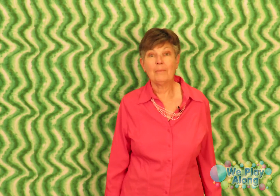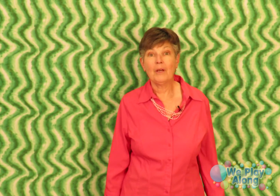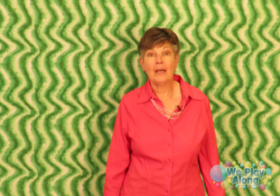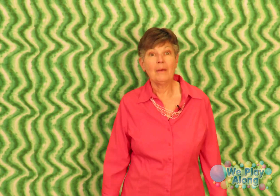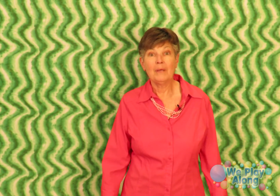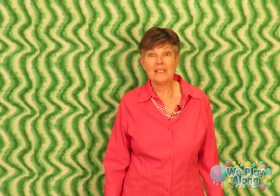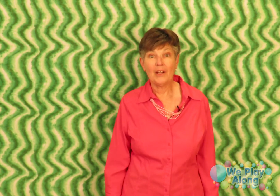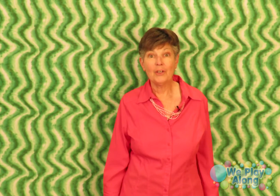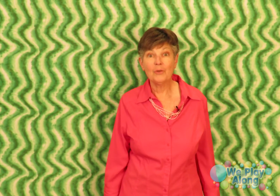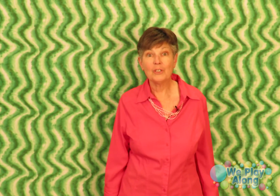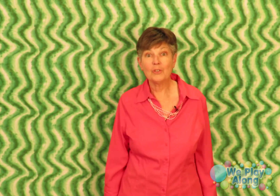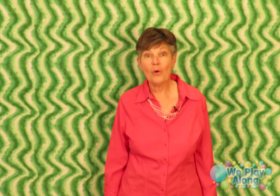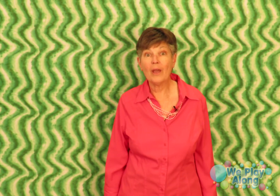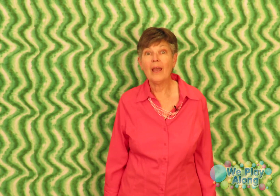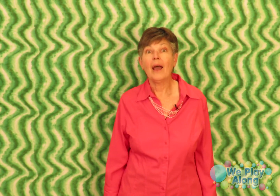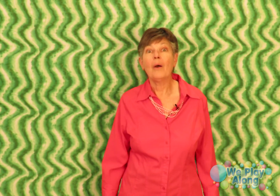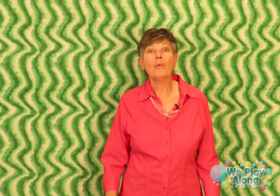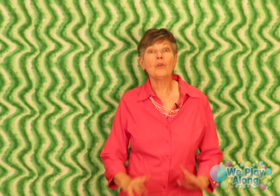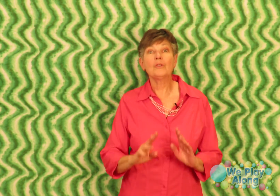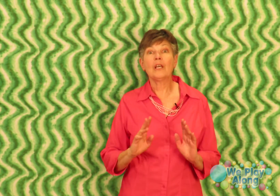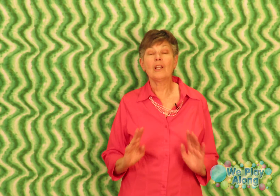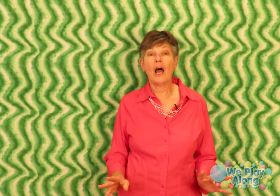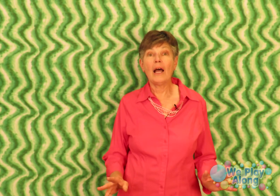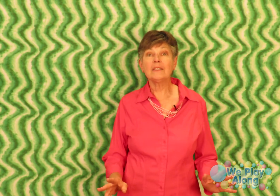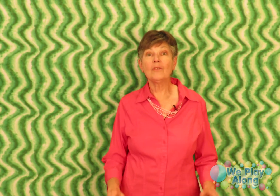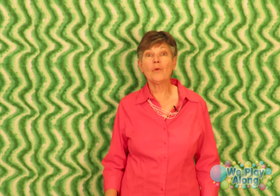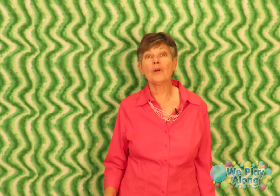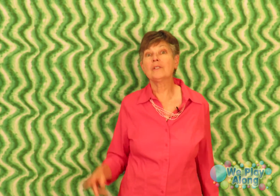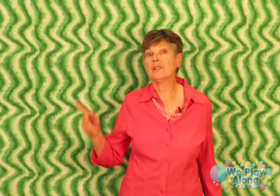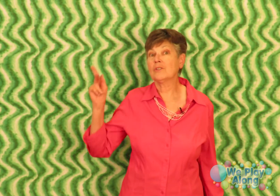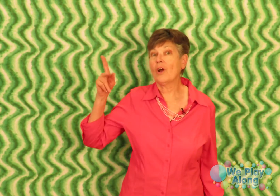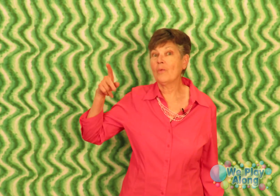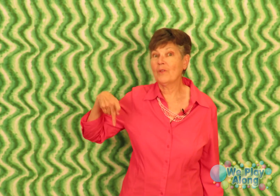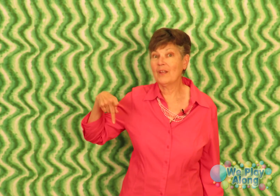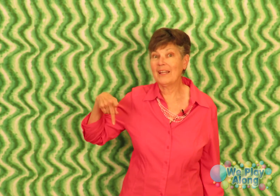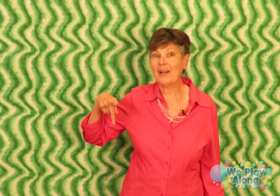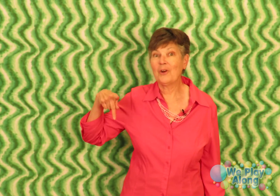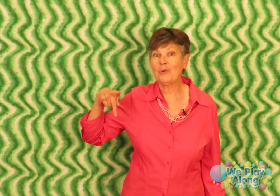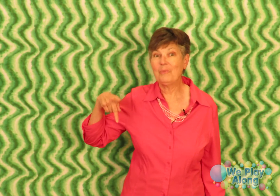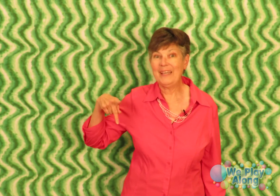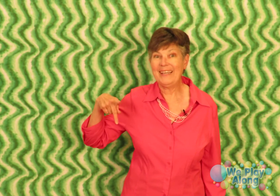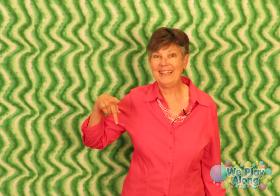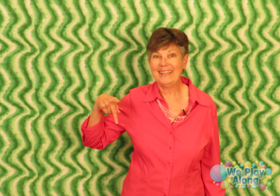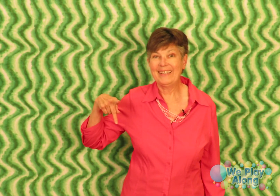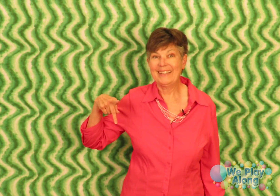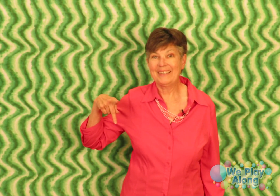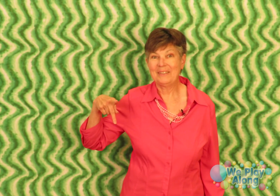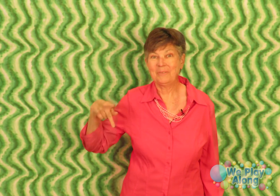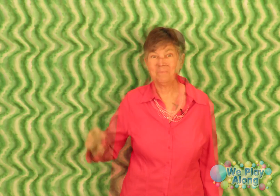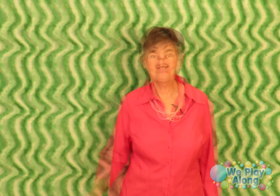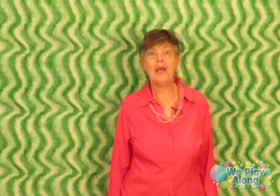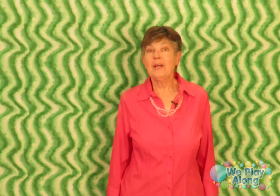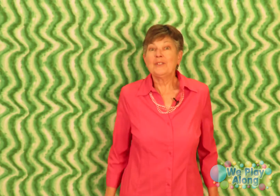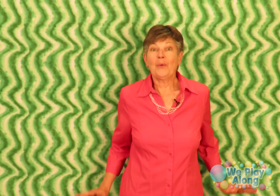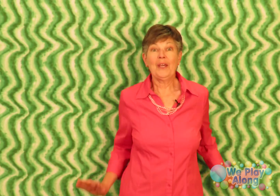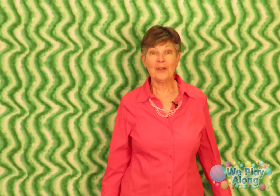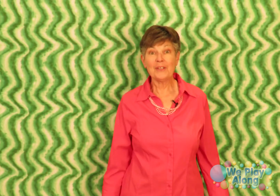going to be telling you a story using lots of words that start with the letter P. So here is